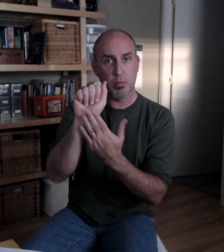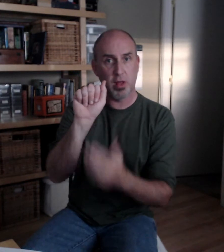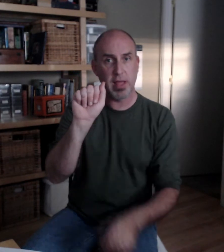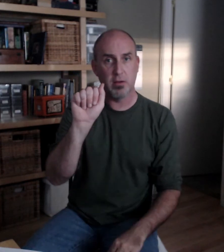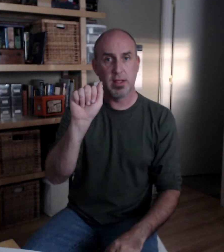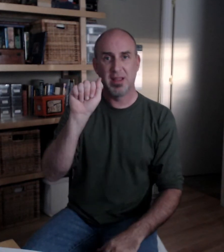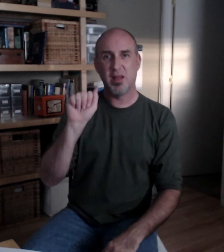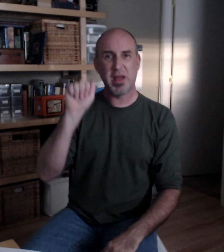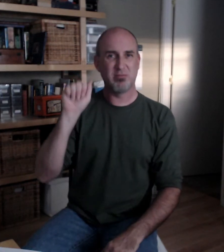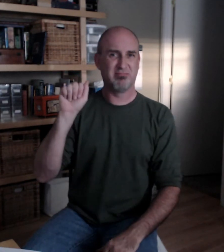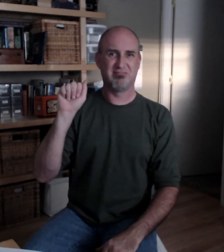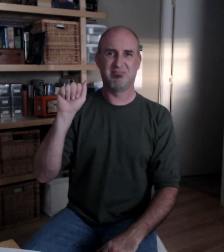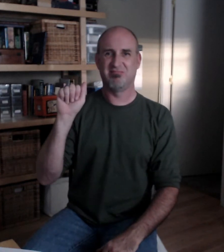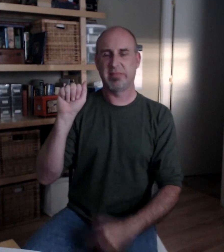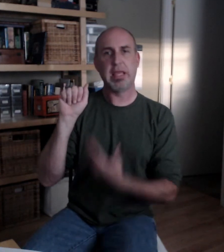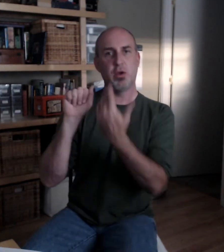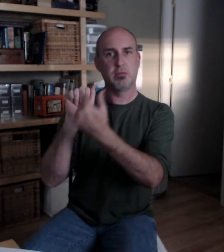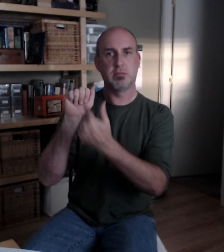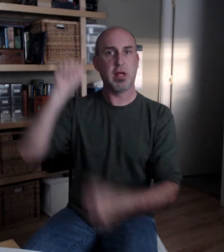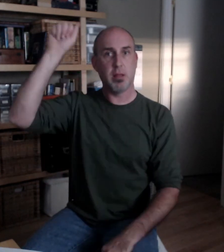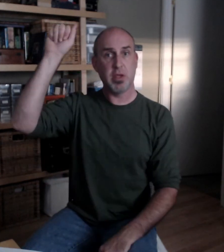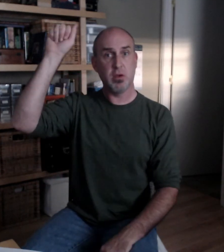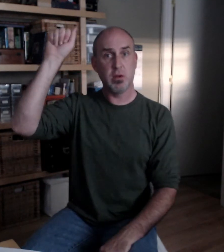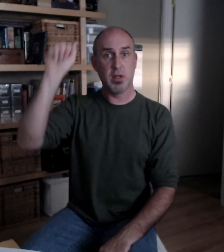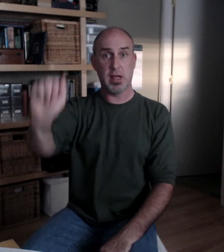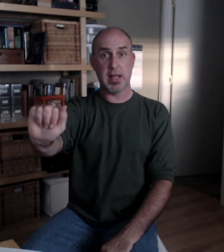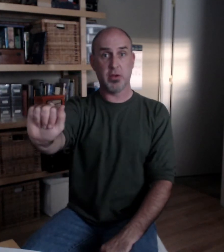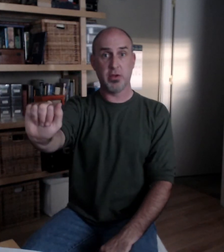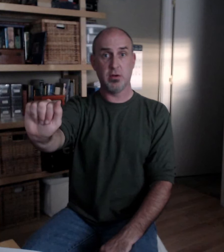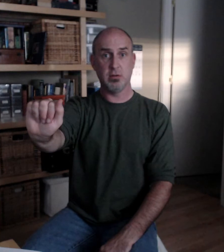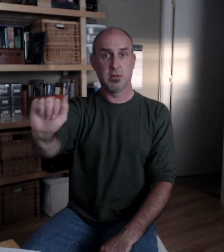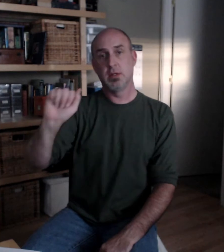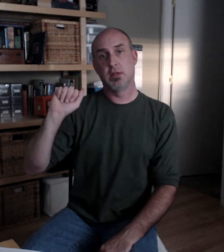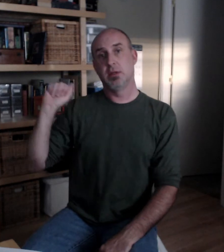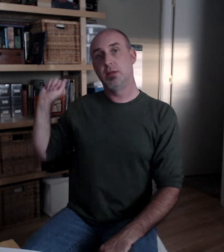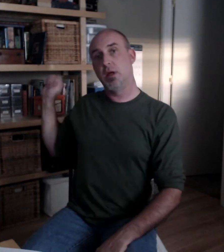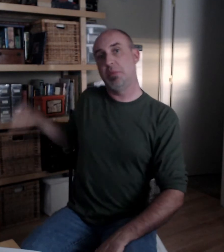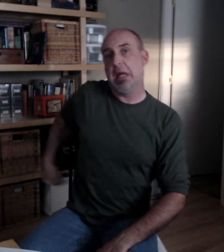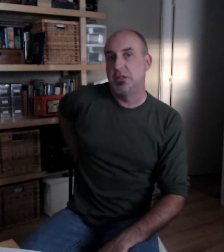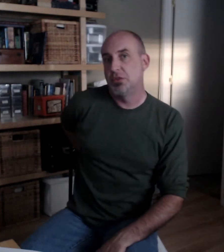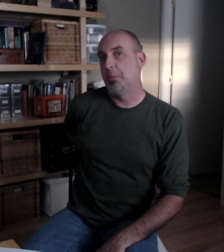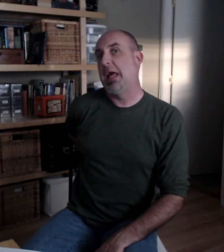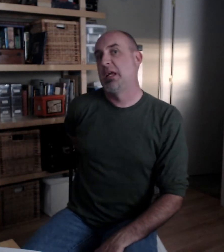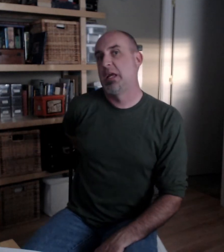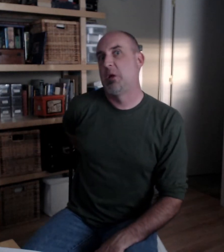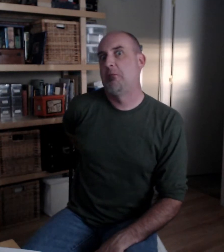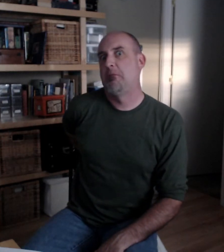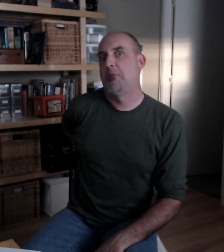palm out, about here. Not up here, not out here, not behind your back or